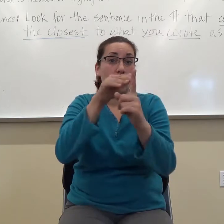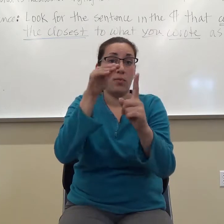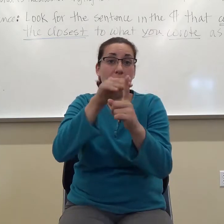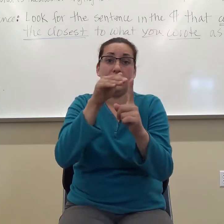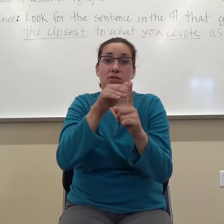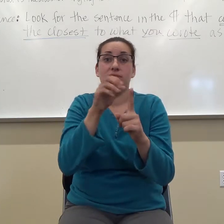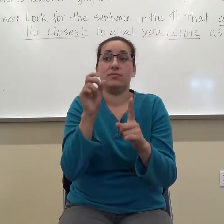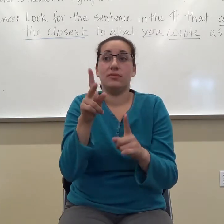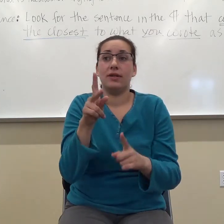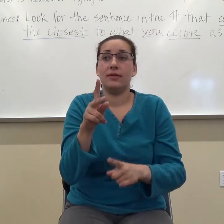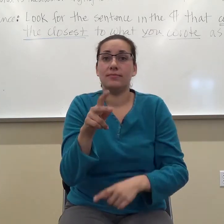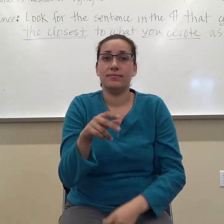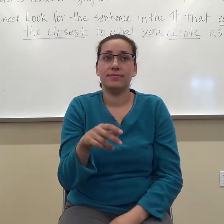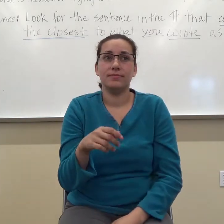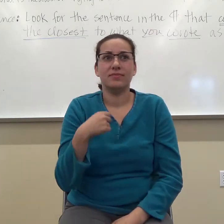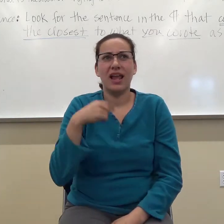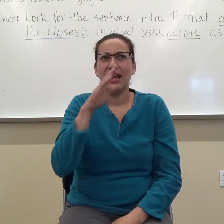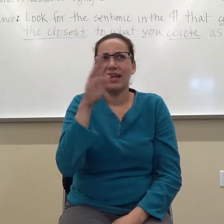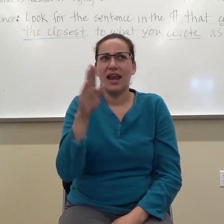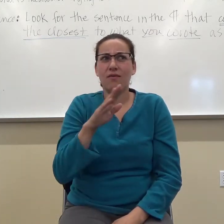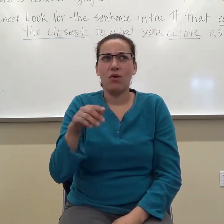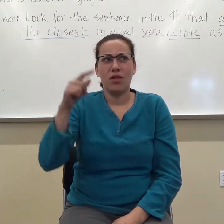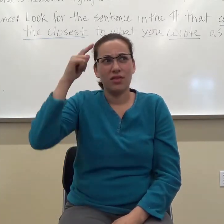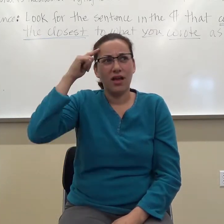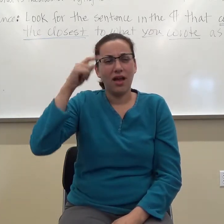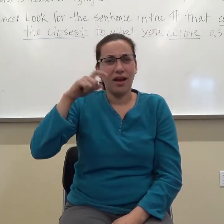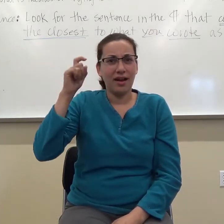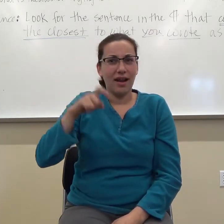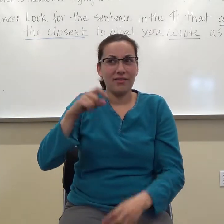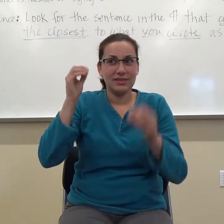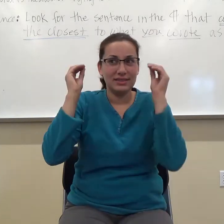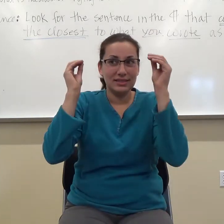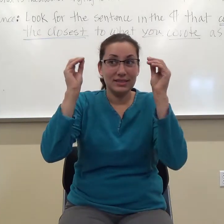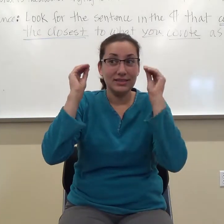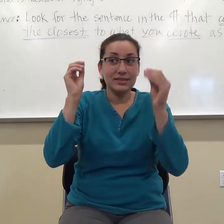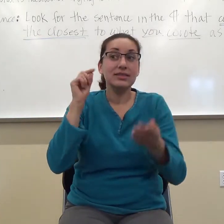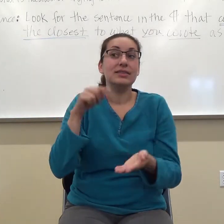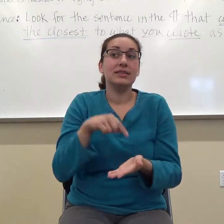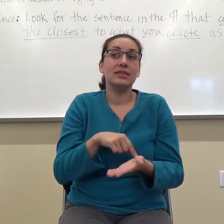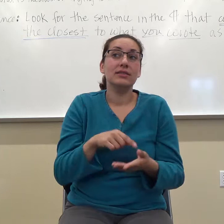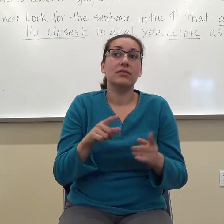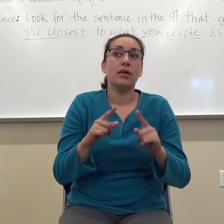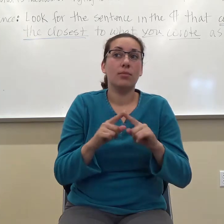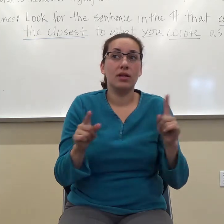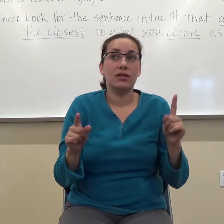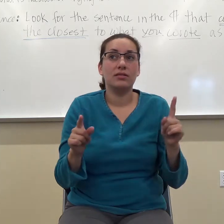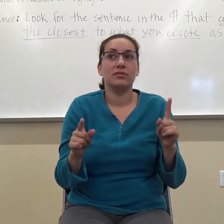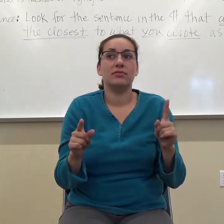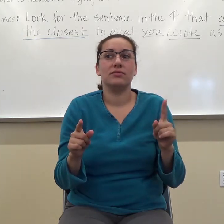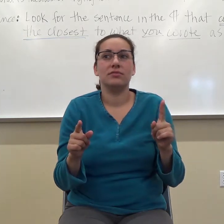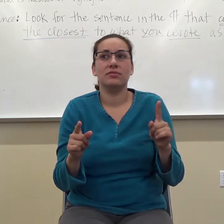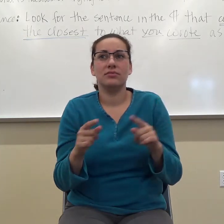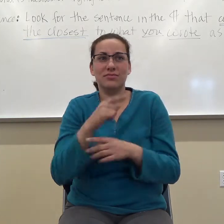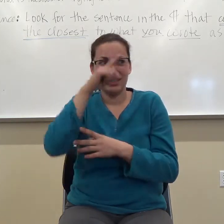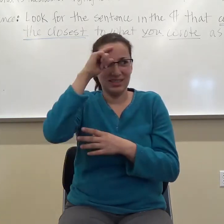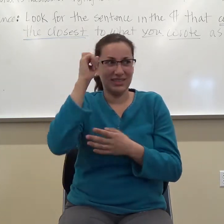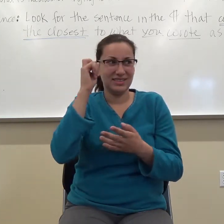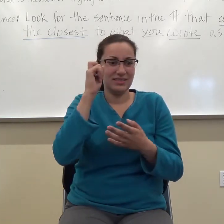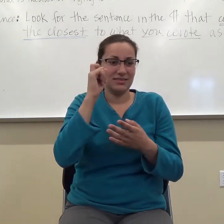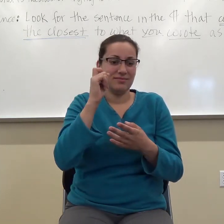that I never thought I would have to teach this, but because of the rise of the